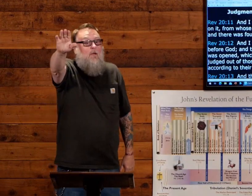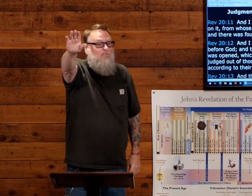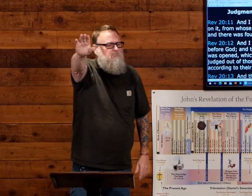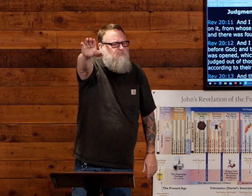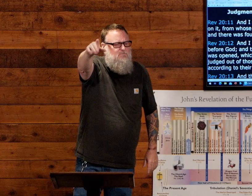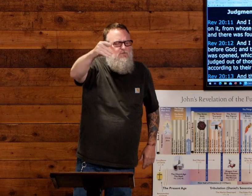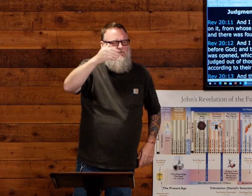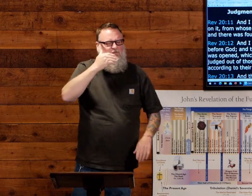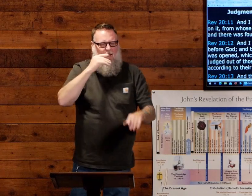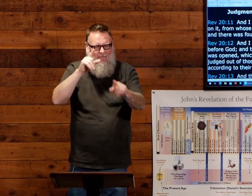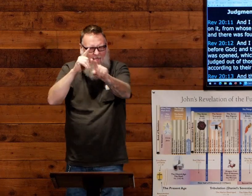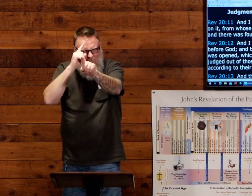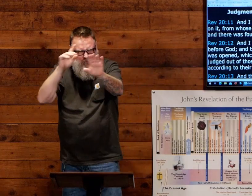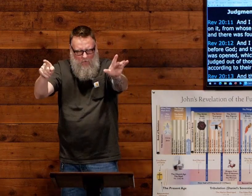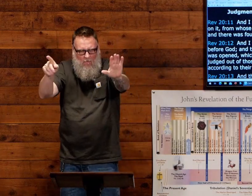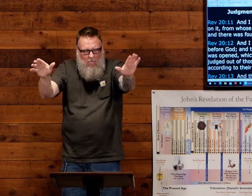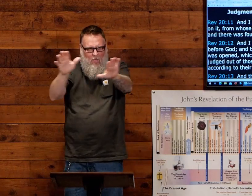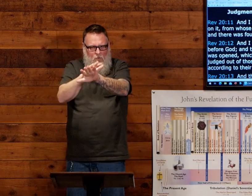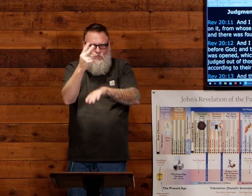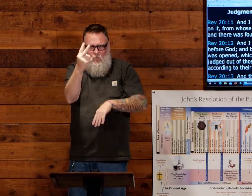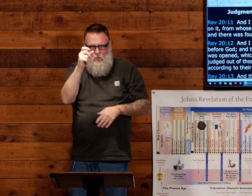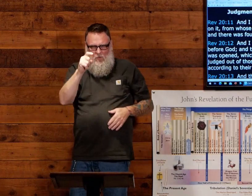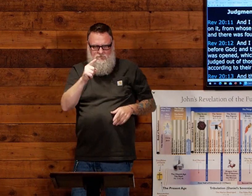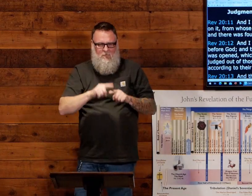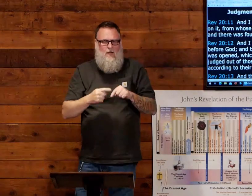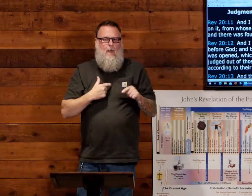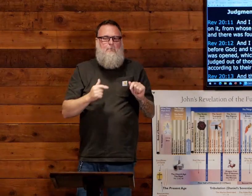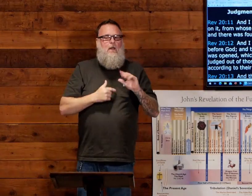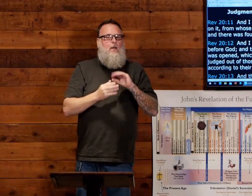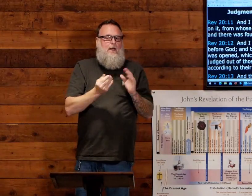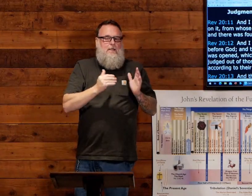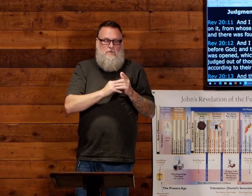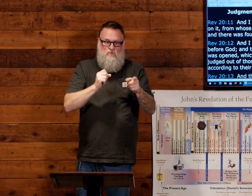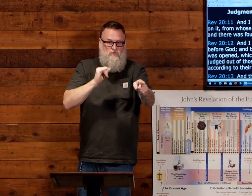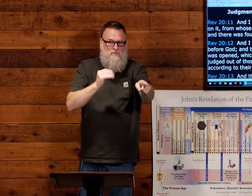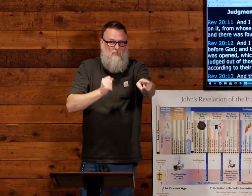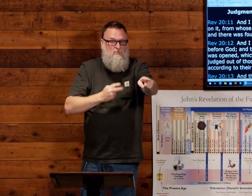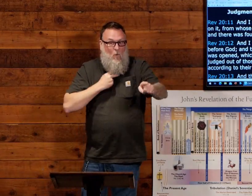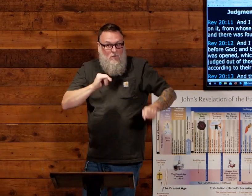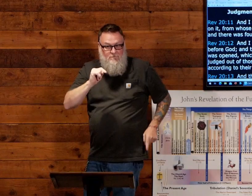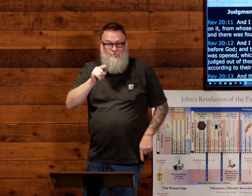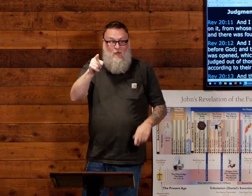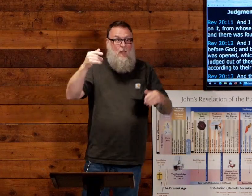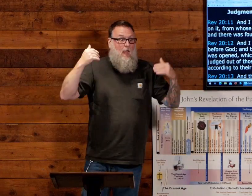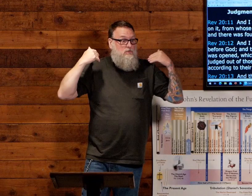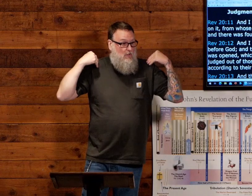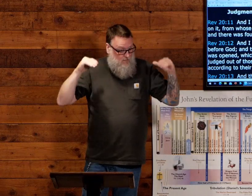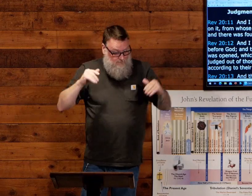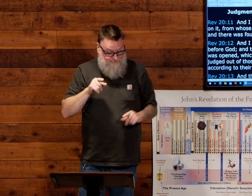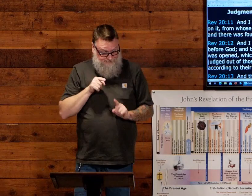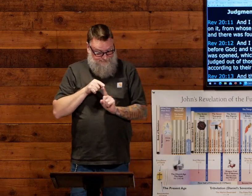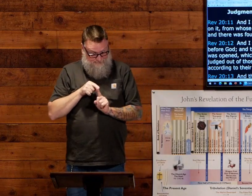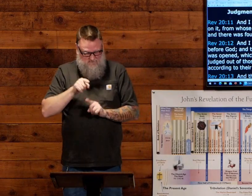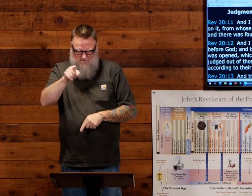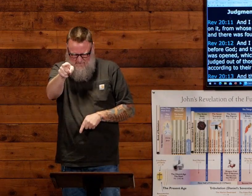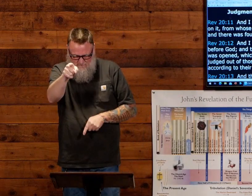Will he come back on earth from where he ascended, or? Okay, a couple of different questions there. And Jim's, Angelina